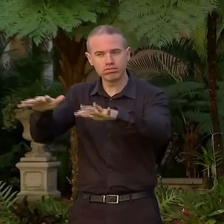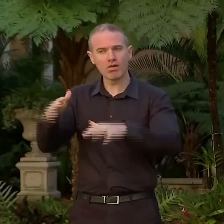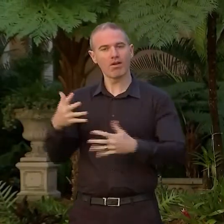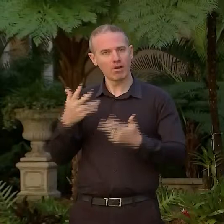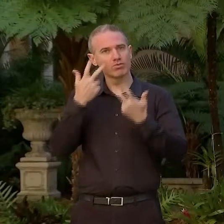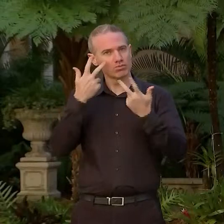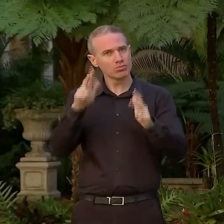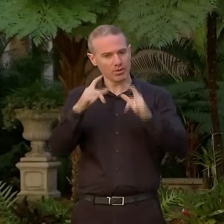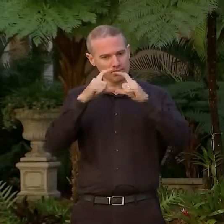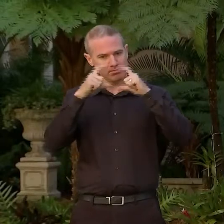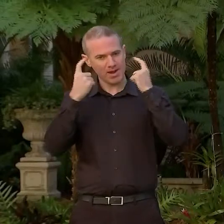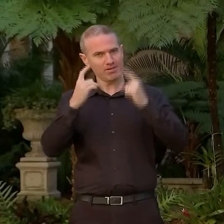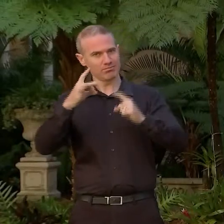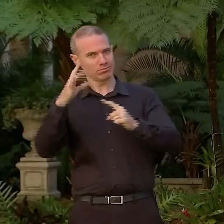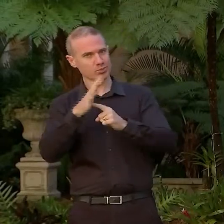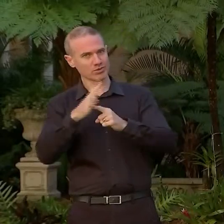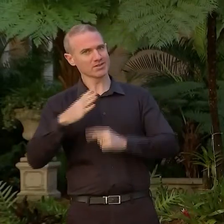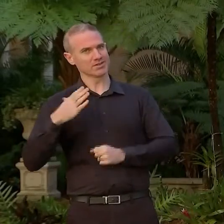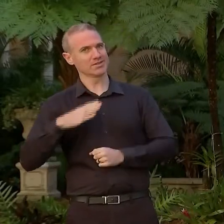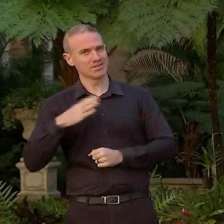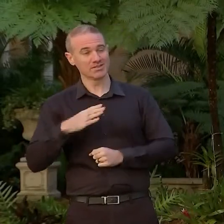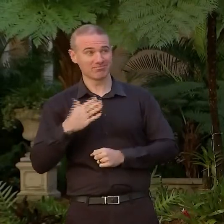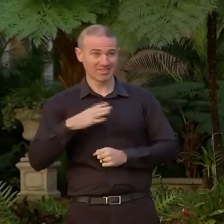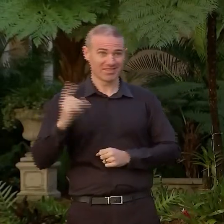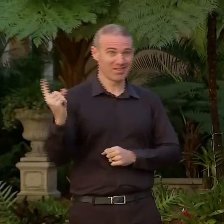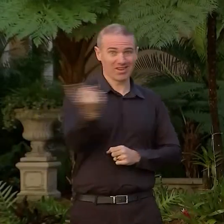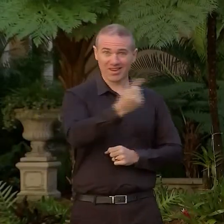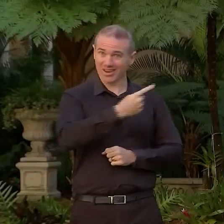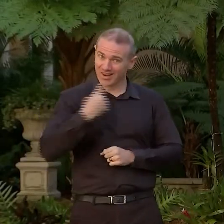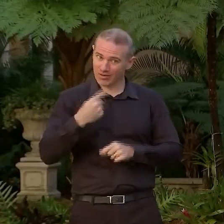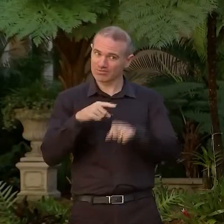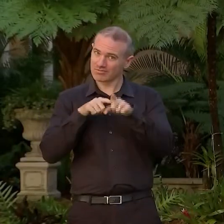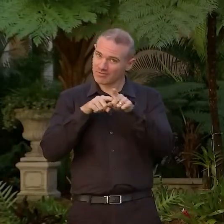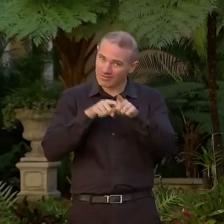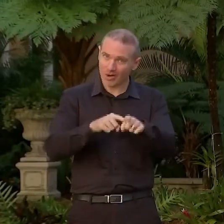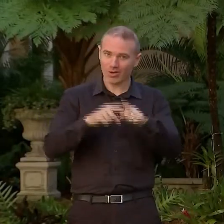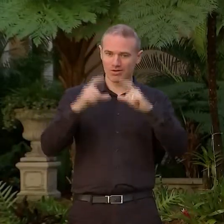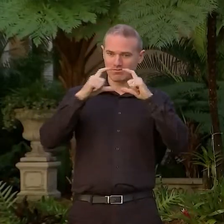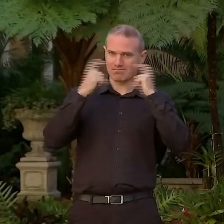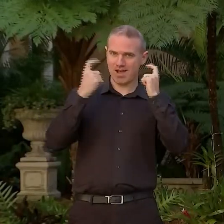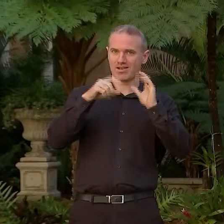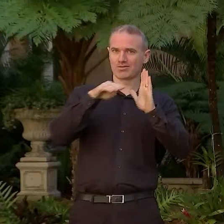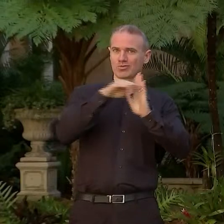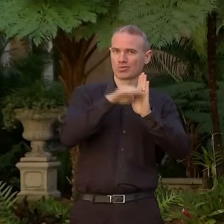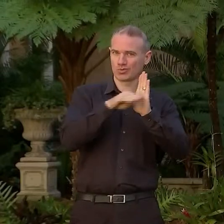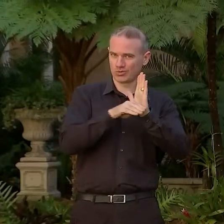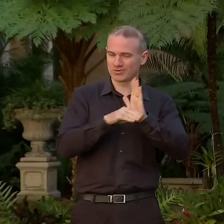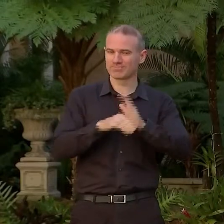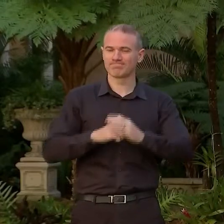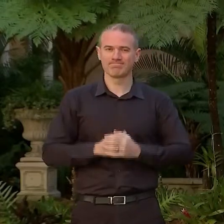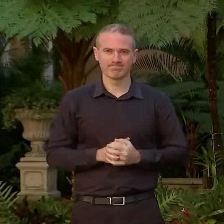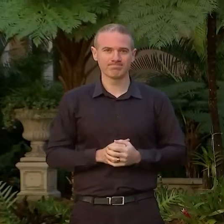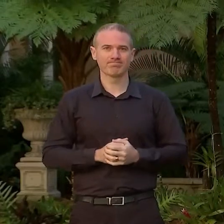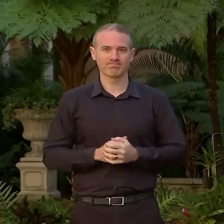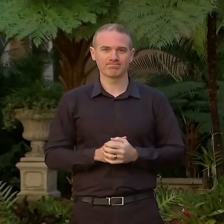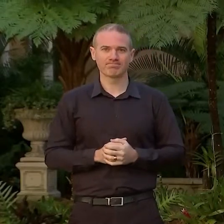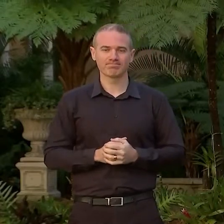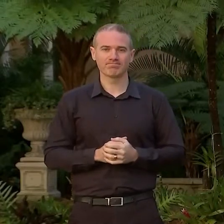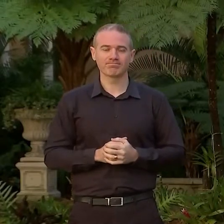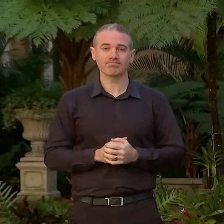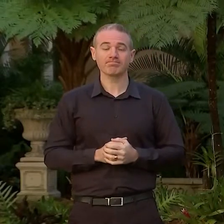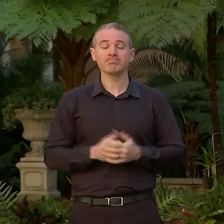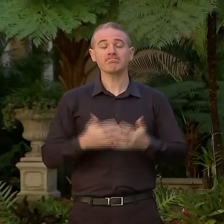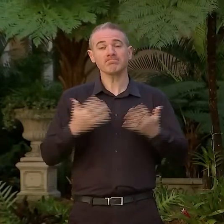other places. And so we really need everybody to comply with those mask wearing requirements.